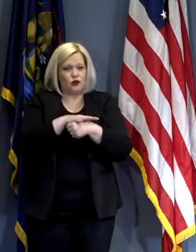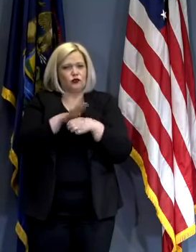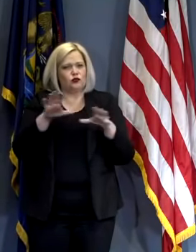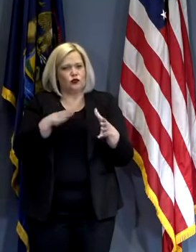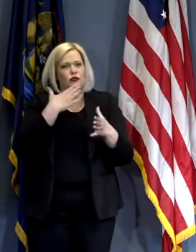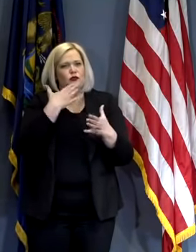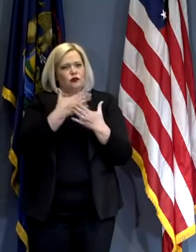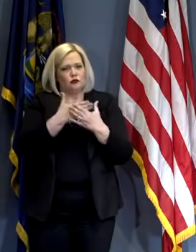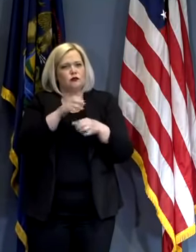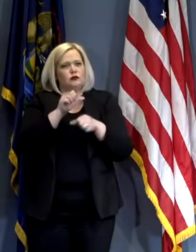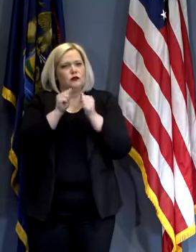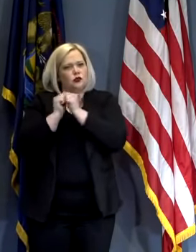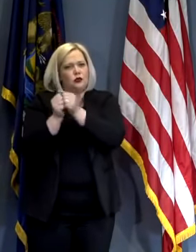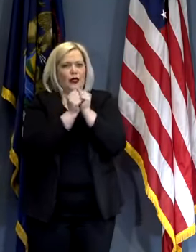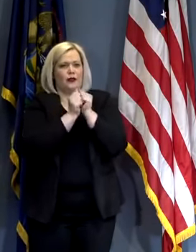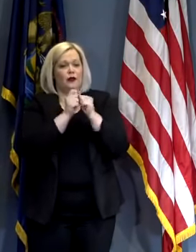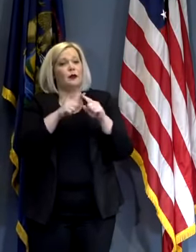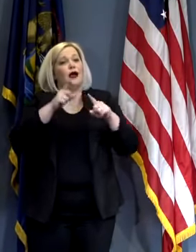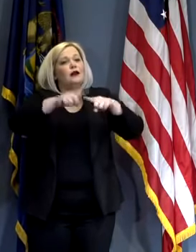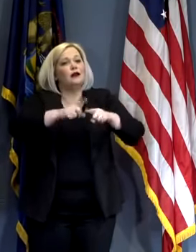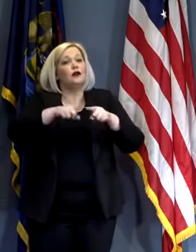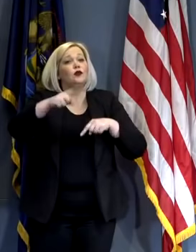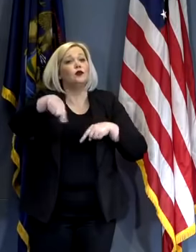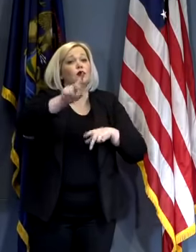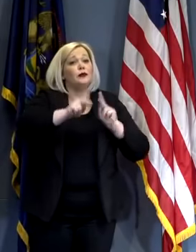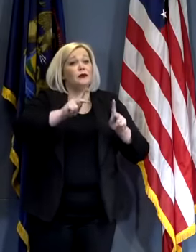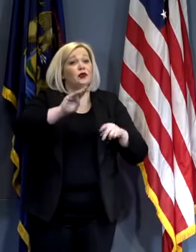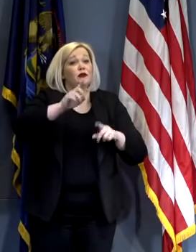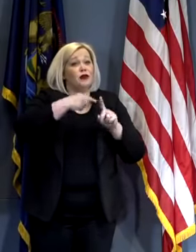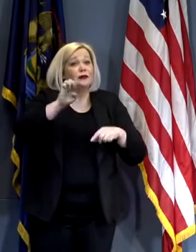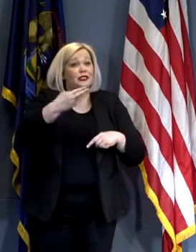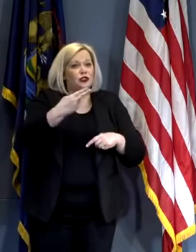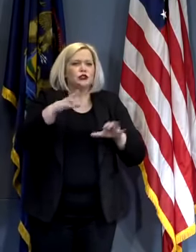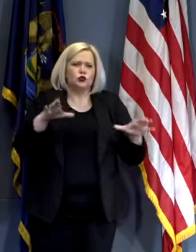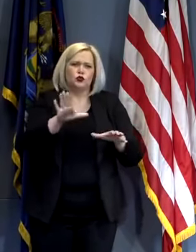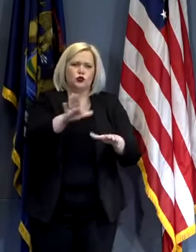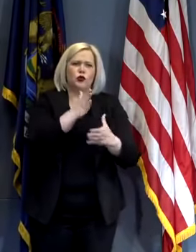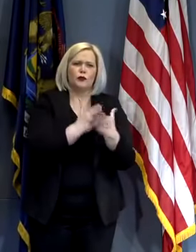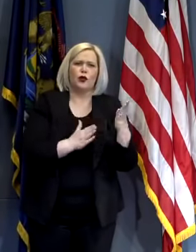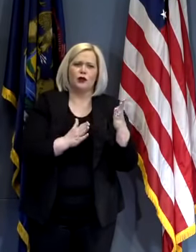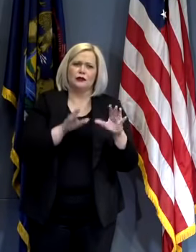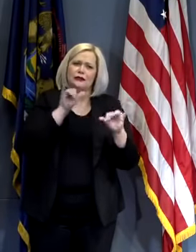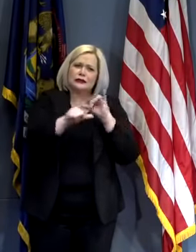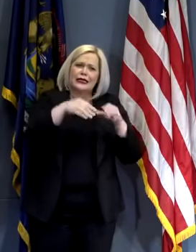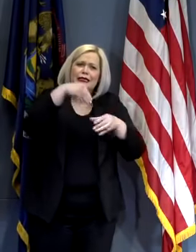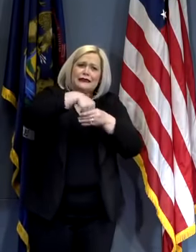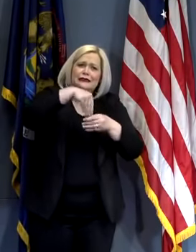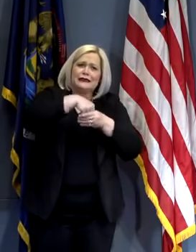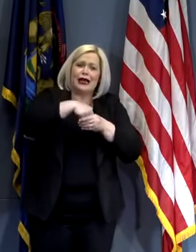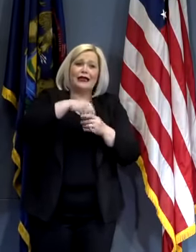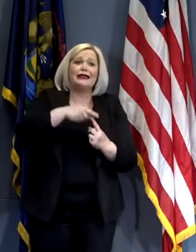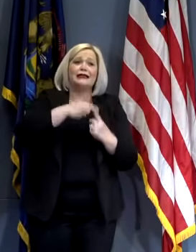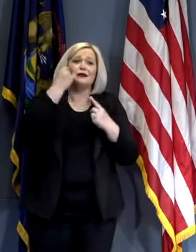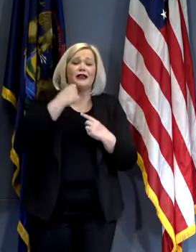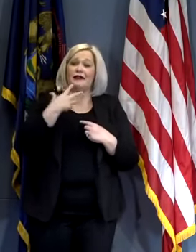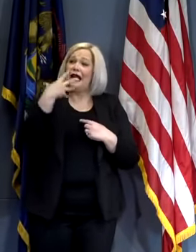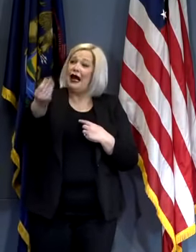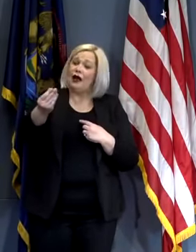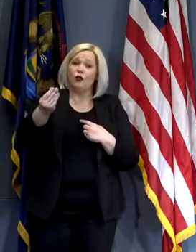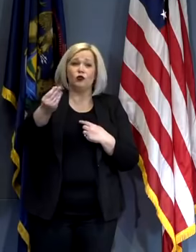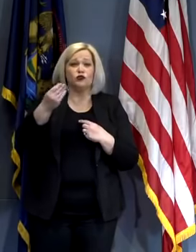and Michiganders to keep doing our part. Stay inside except when necessary to get supplies or to get some fresh air